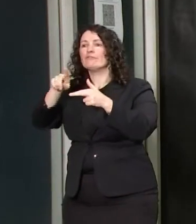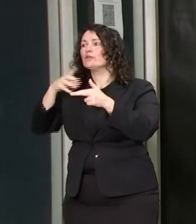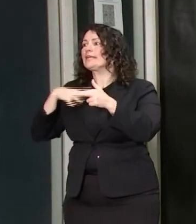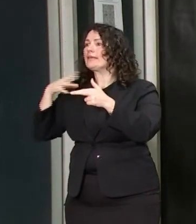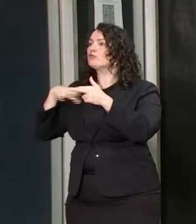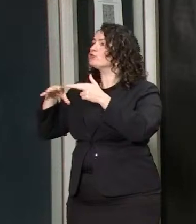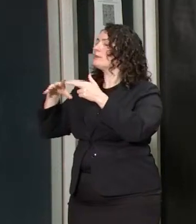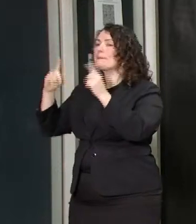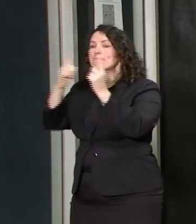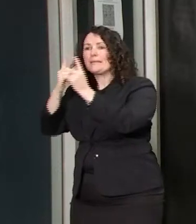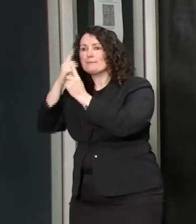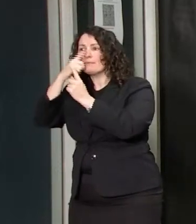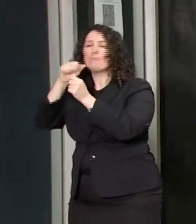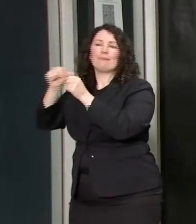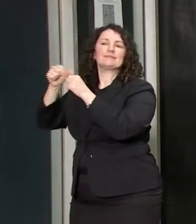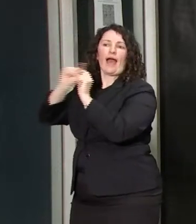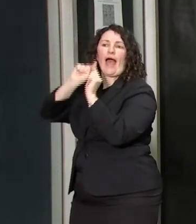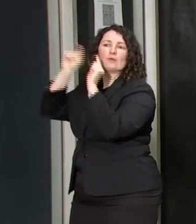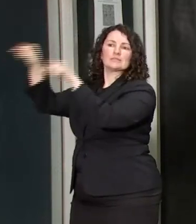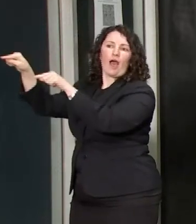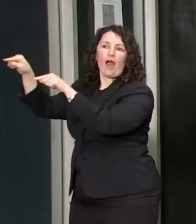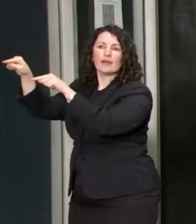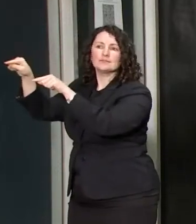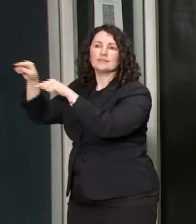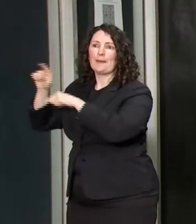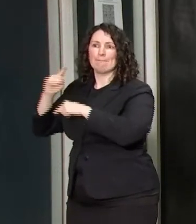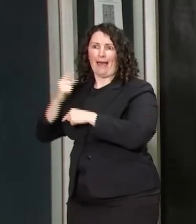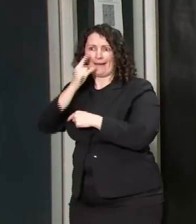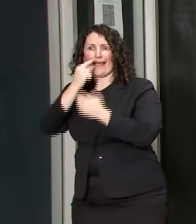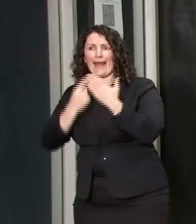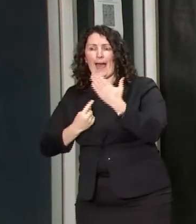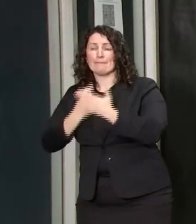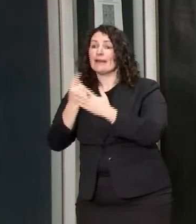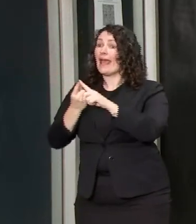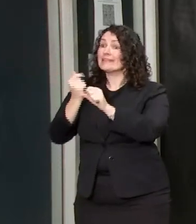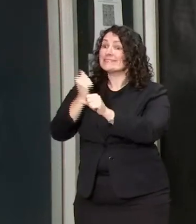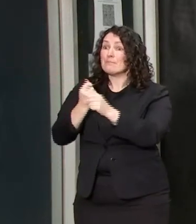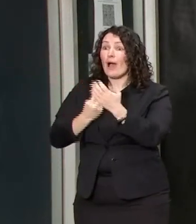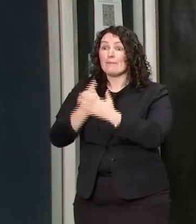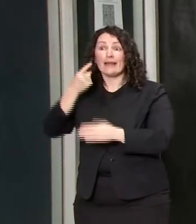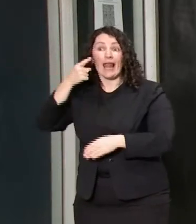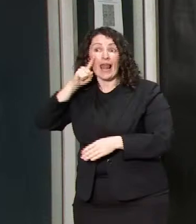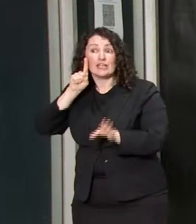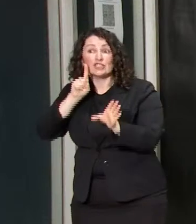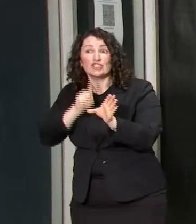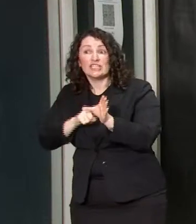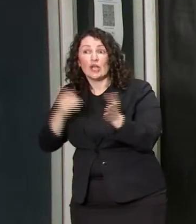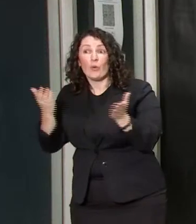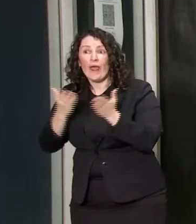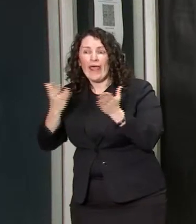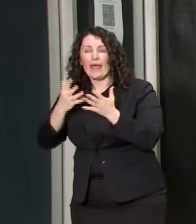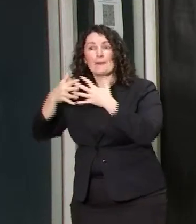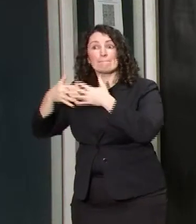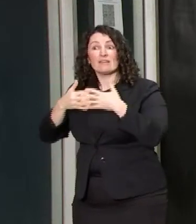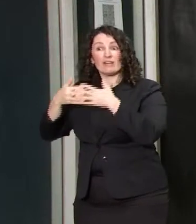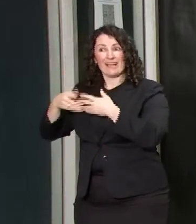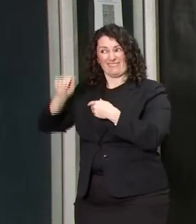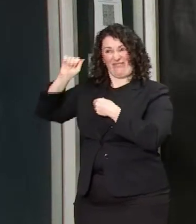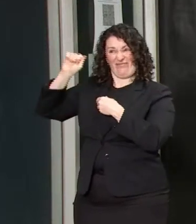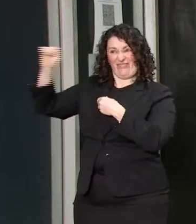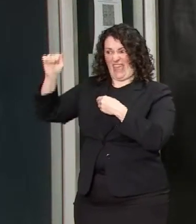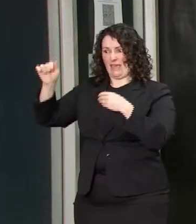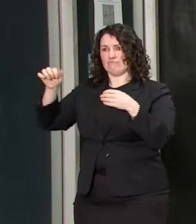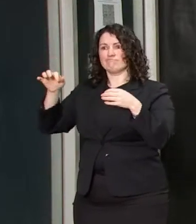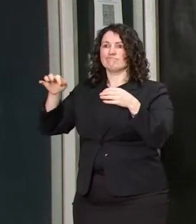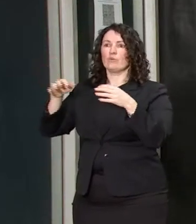know, the Rose Garden outside the White House is a classic example of a super spreading event that happened outdoors. So it's not to be